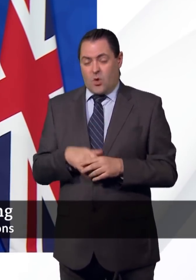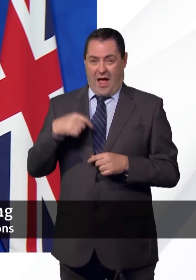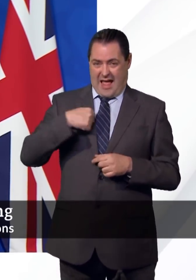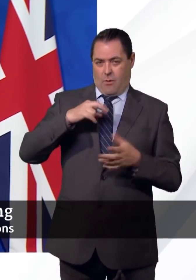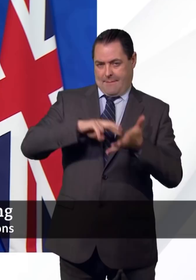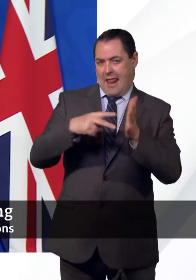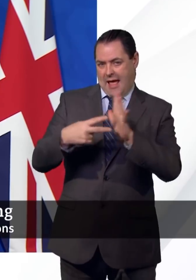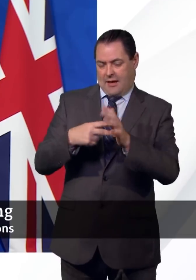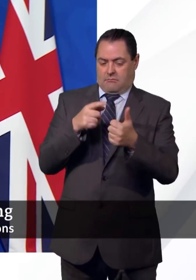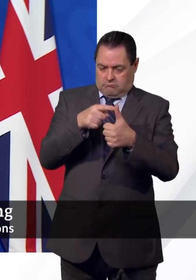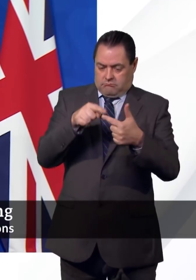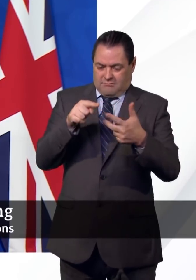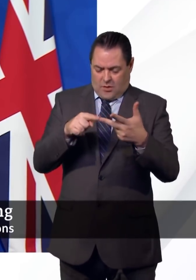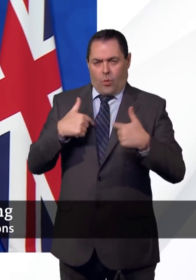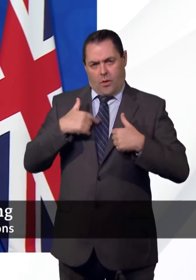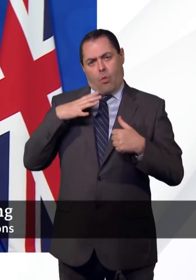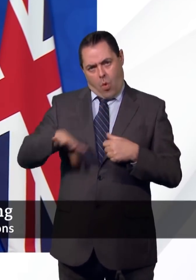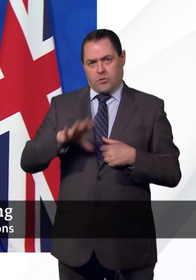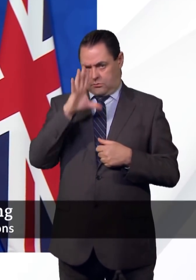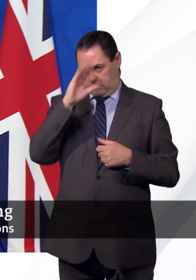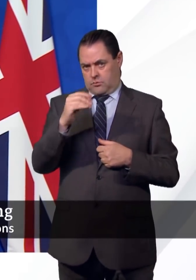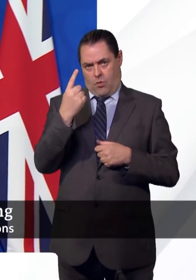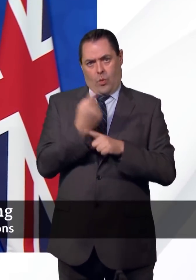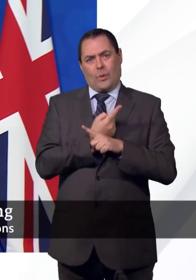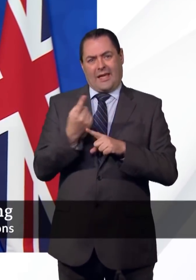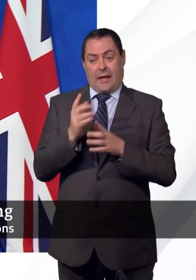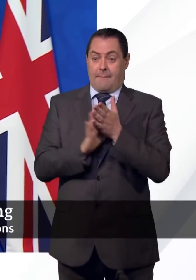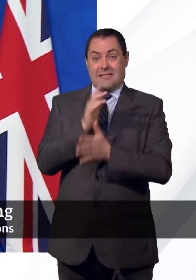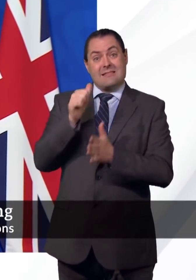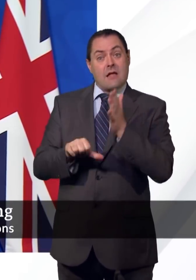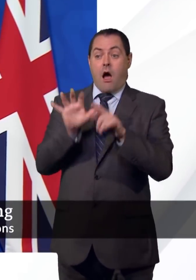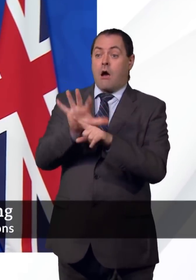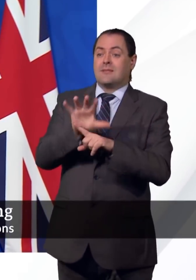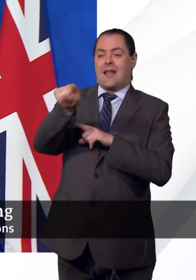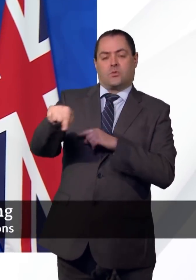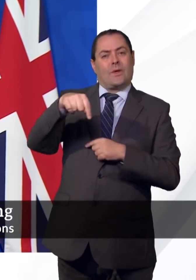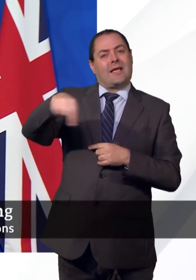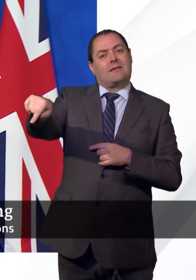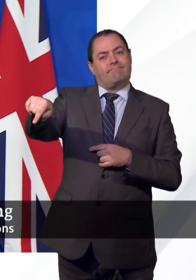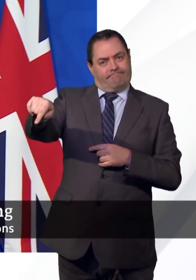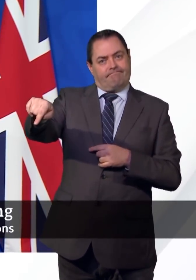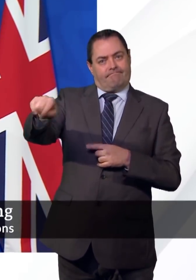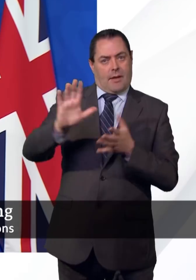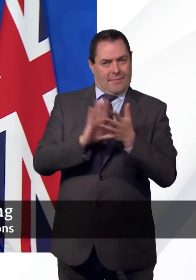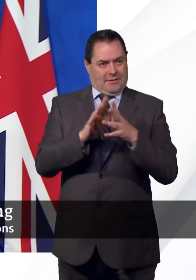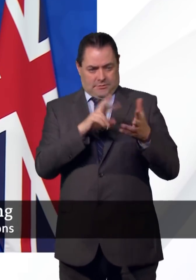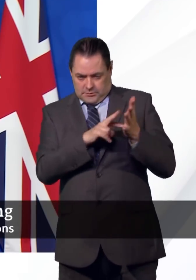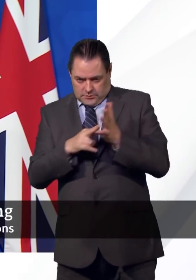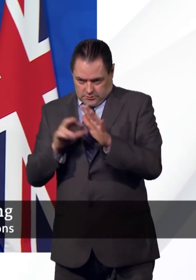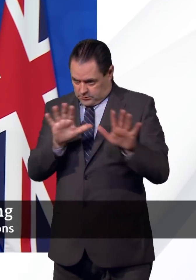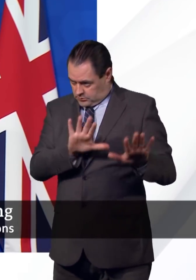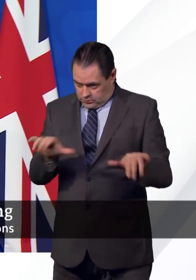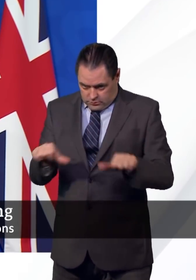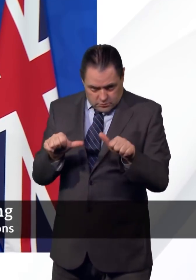give businesses a week's notice, so this will come into force in a week's time, helping to keep these events and